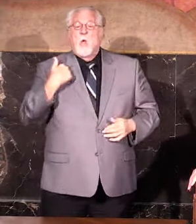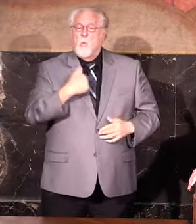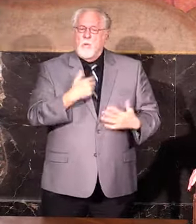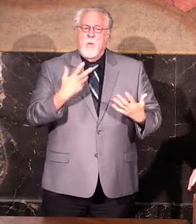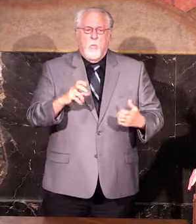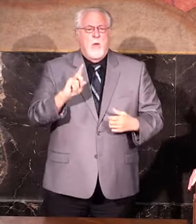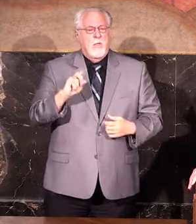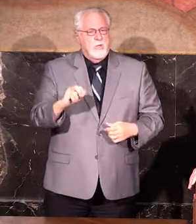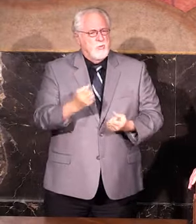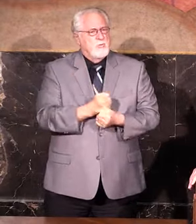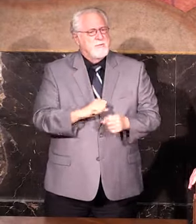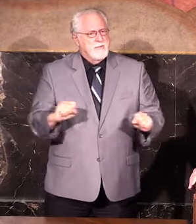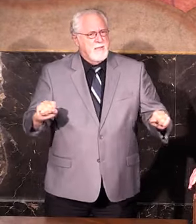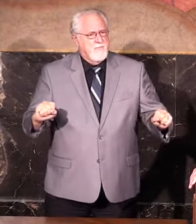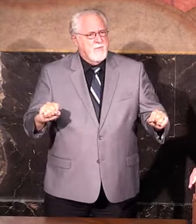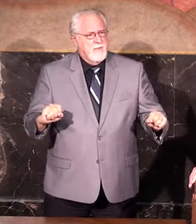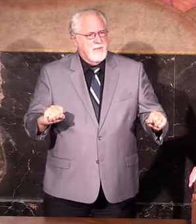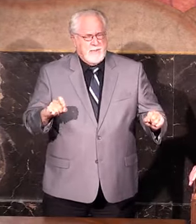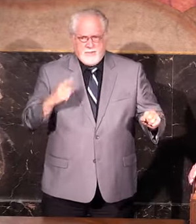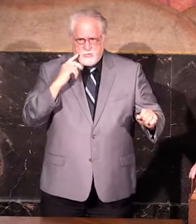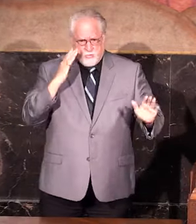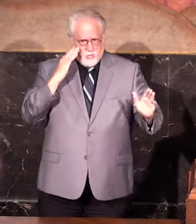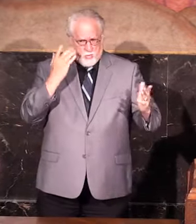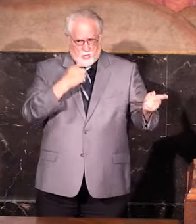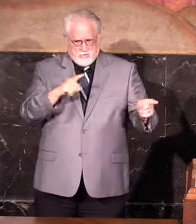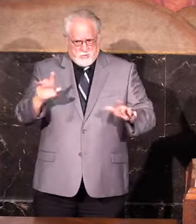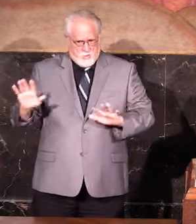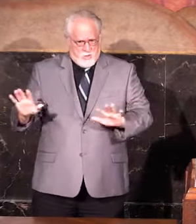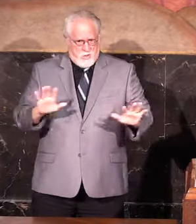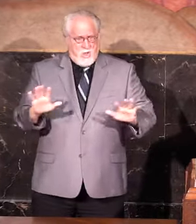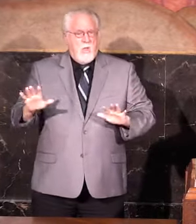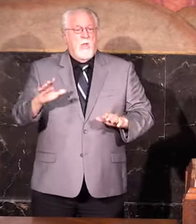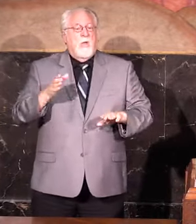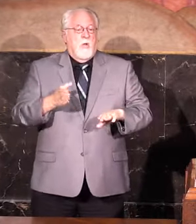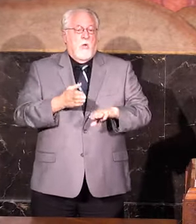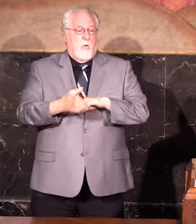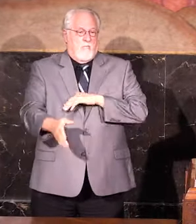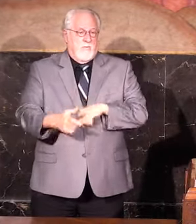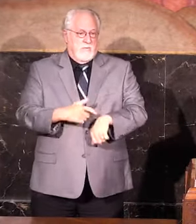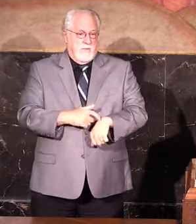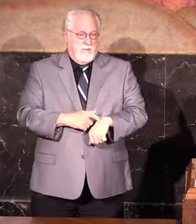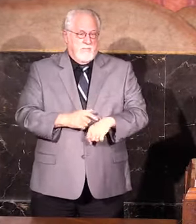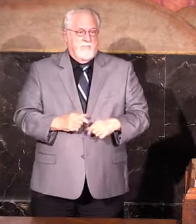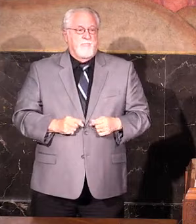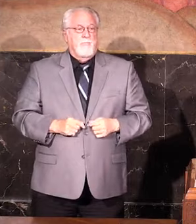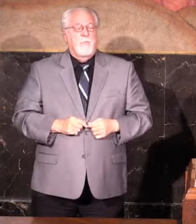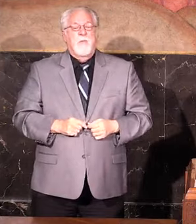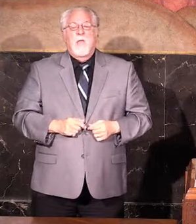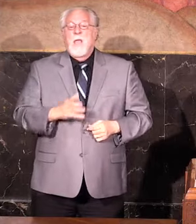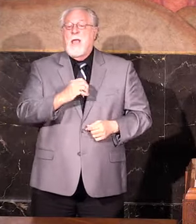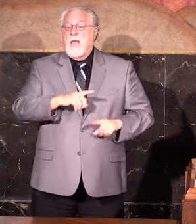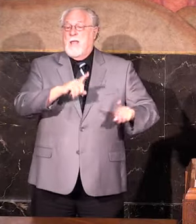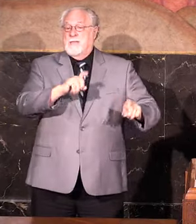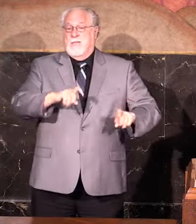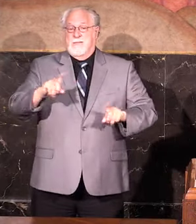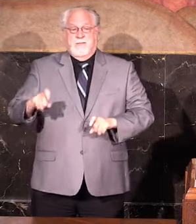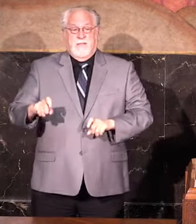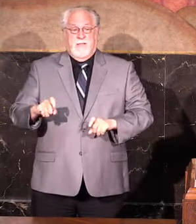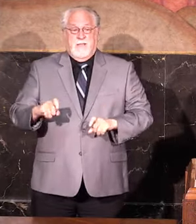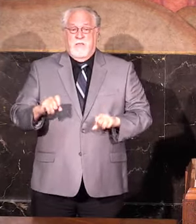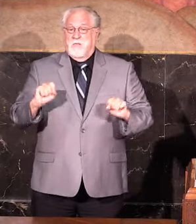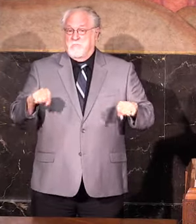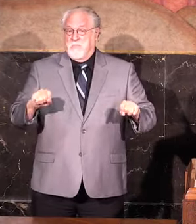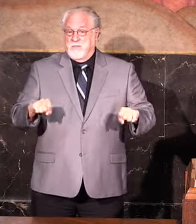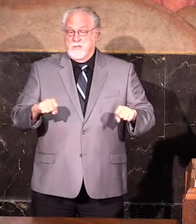do it safely, and we need to know what's going on over time. And the testing